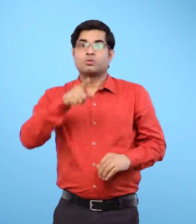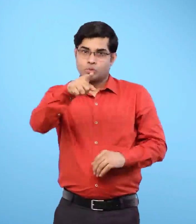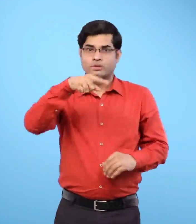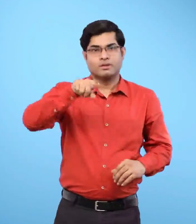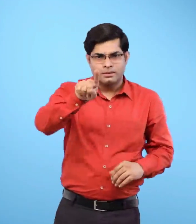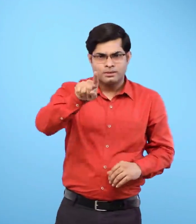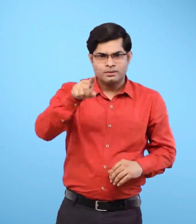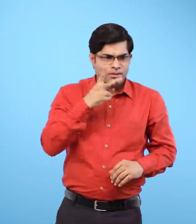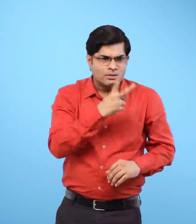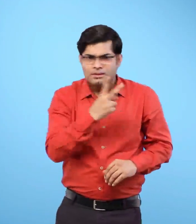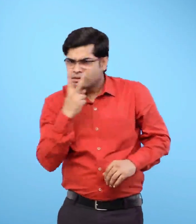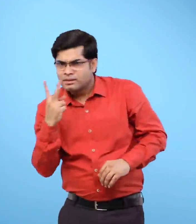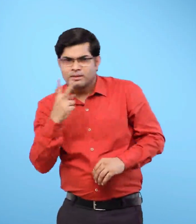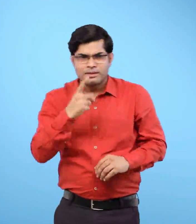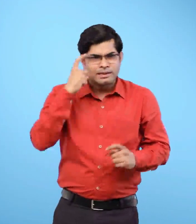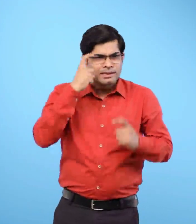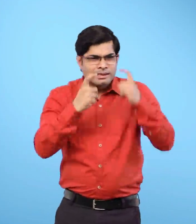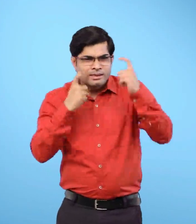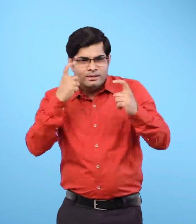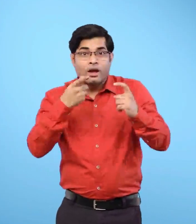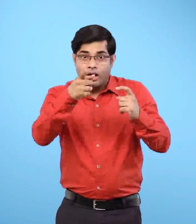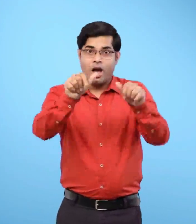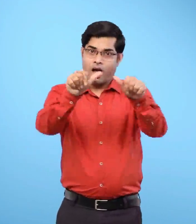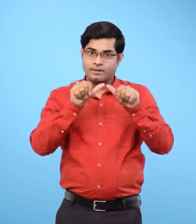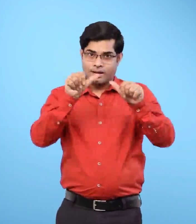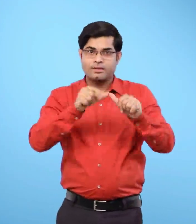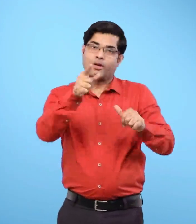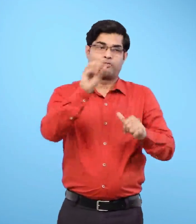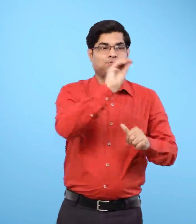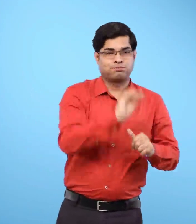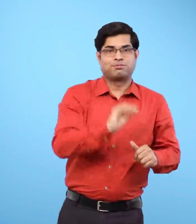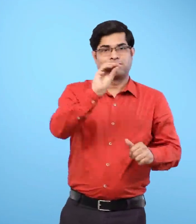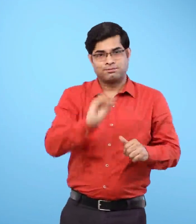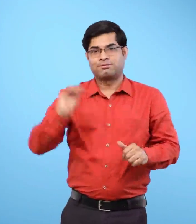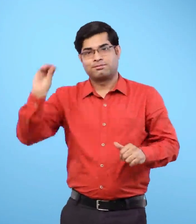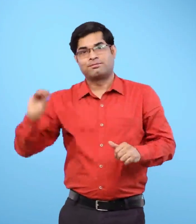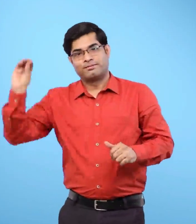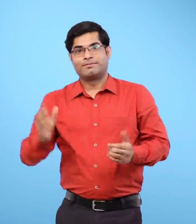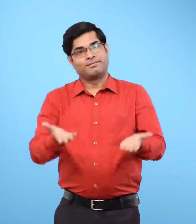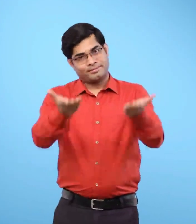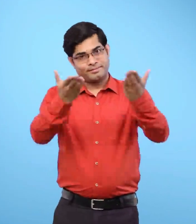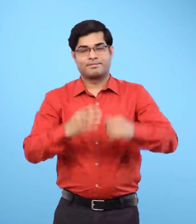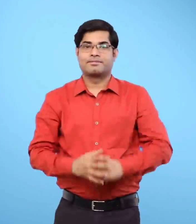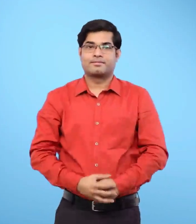and the second column Vegetables. There are blank spaces for you to fill in your answers.